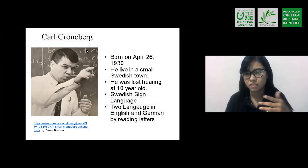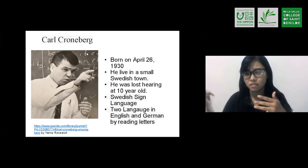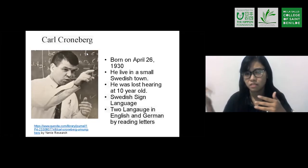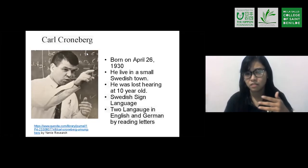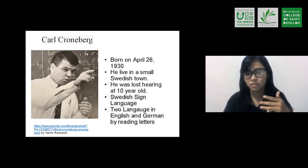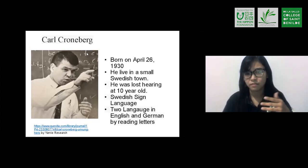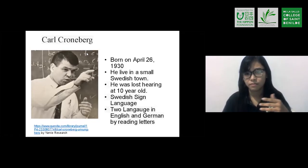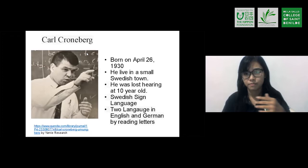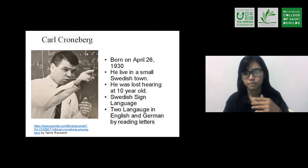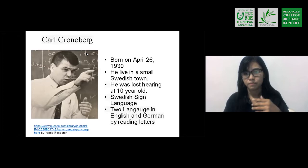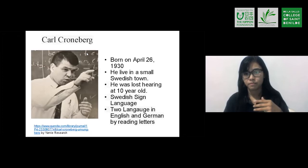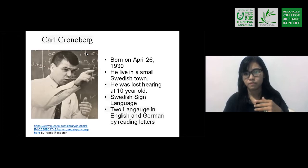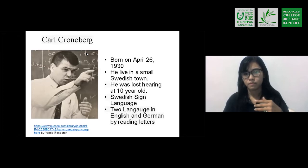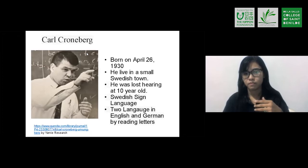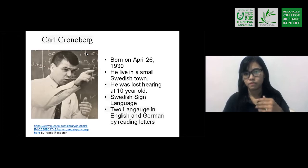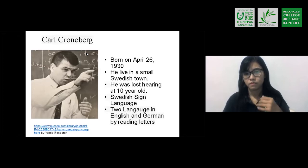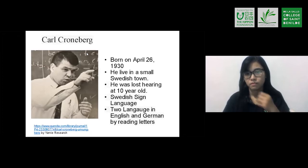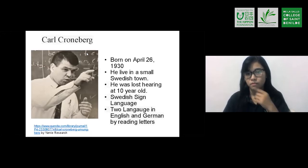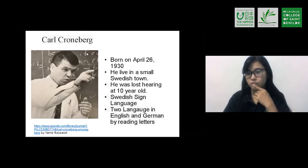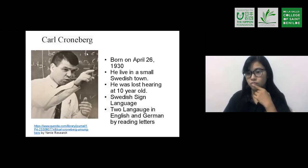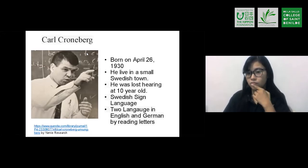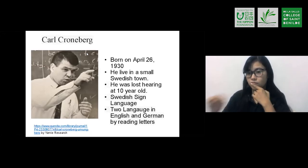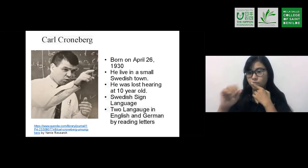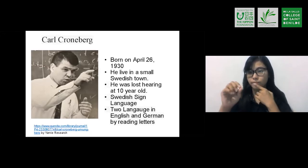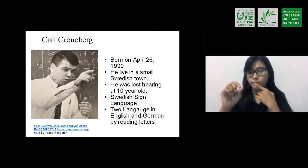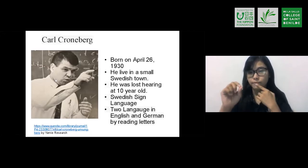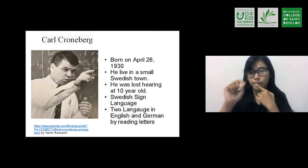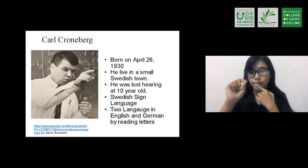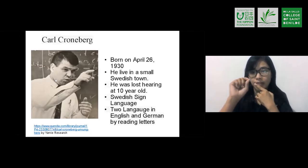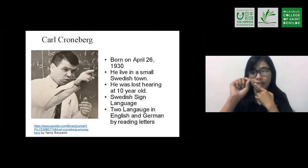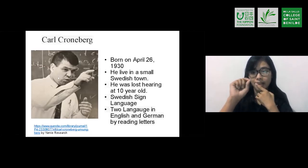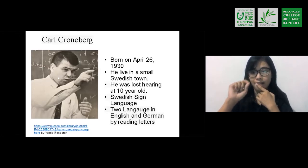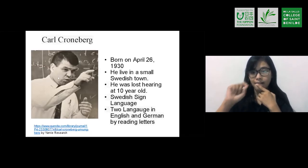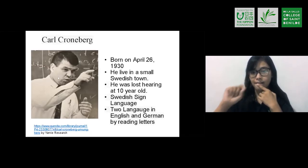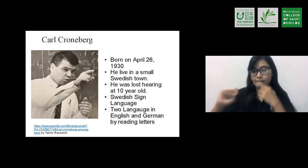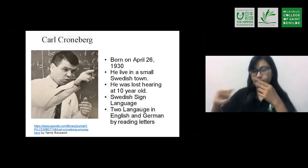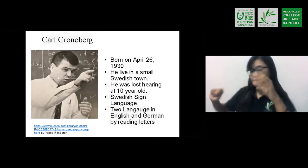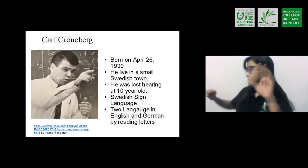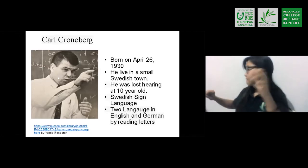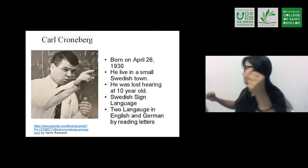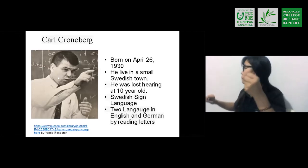Okay, so sorry for the interruption, Yami Singh.